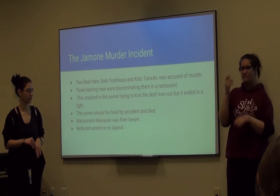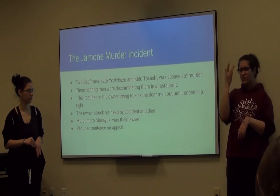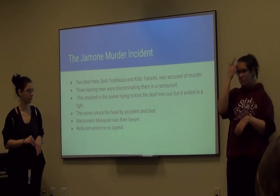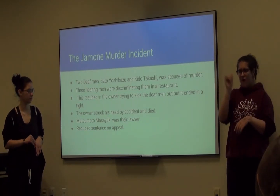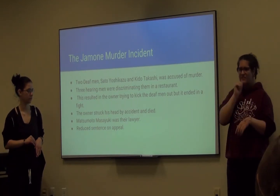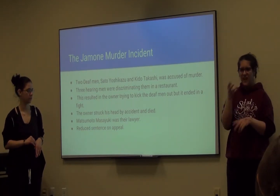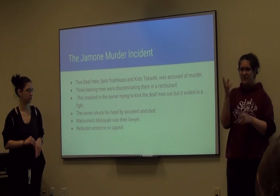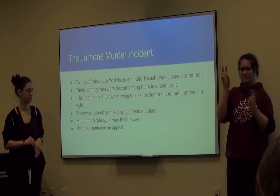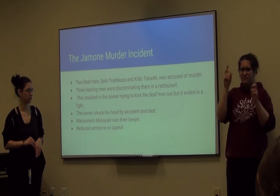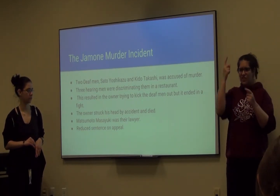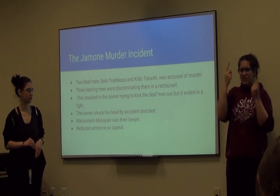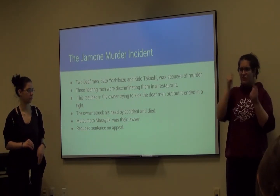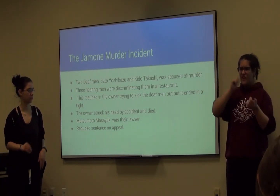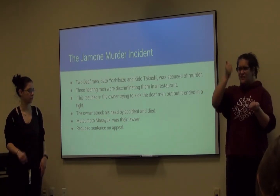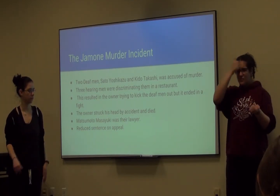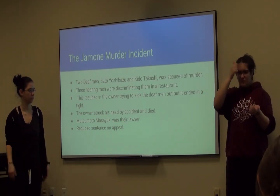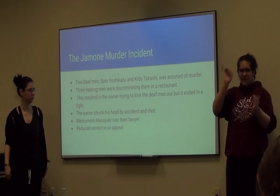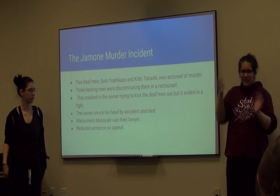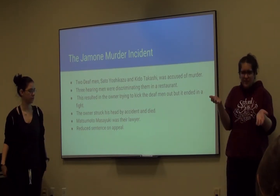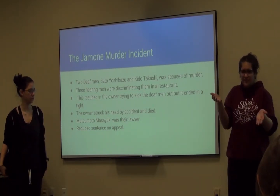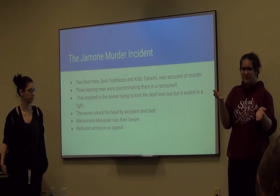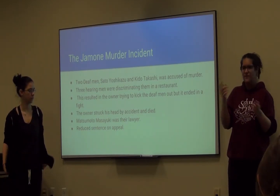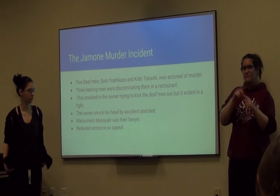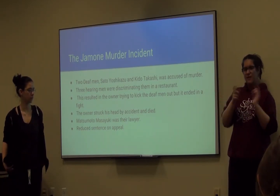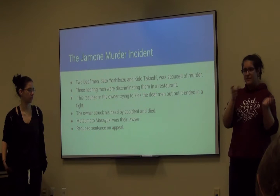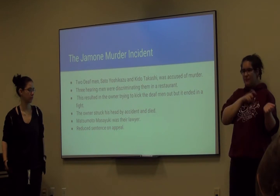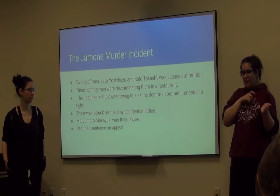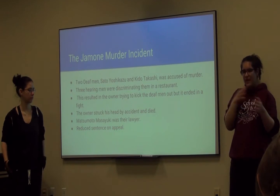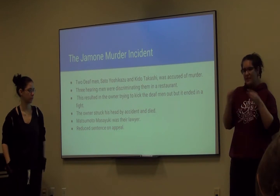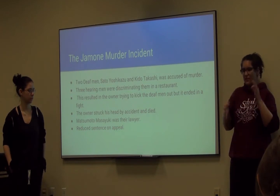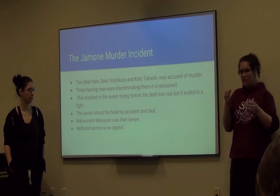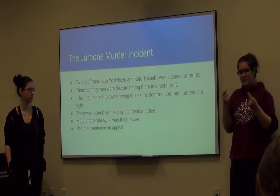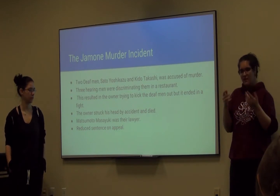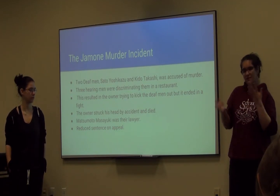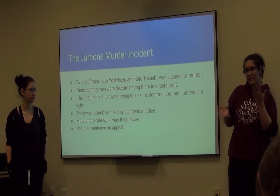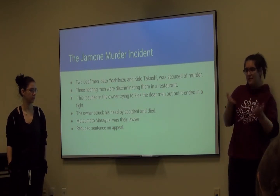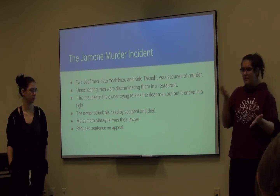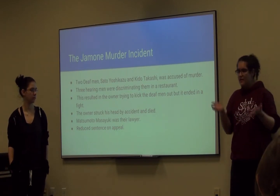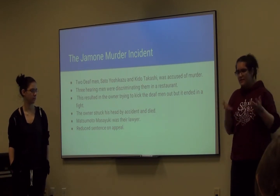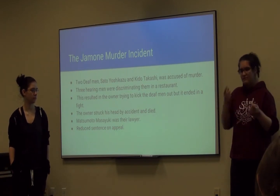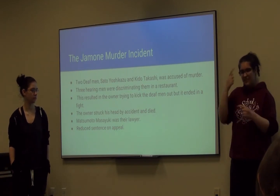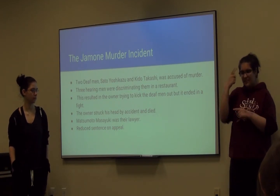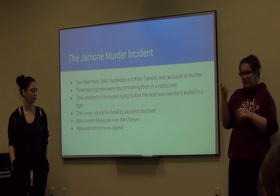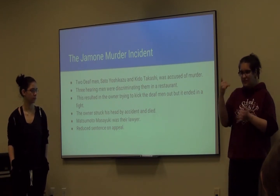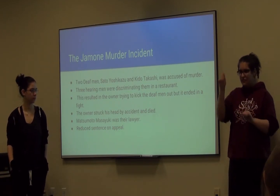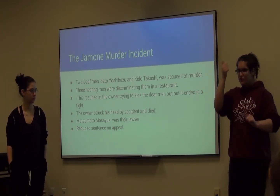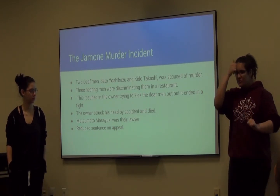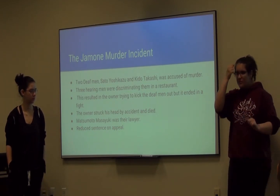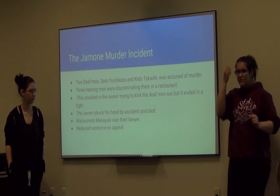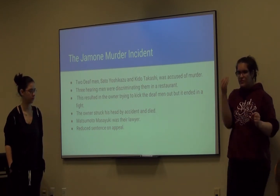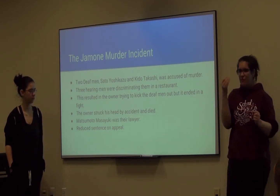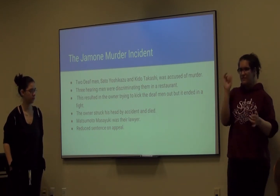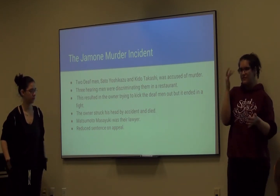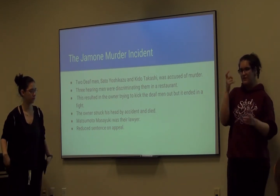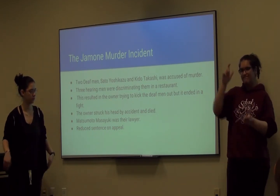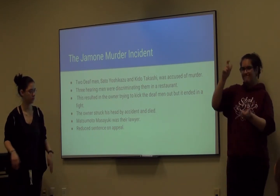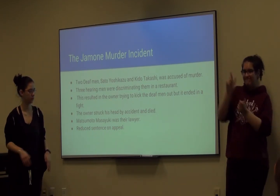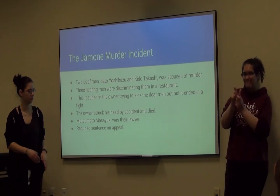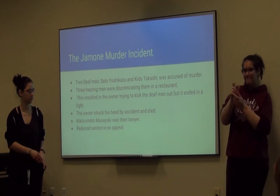understand if they're smart, they're not stupid, but you have to use sign language. And so the police still thought that they were